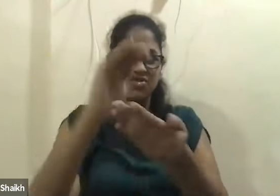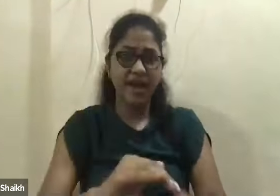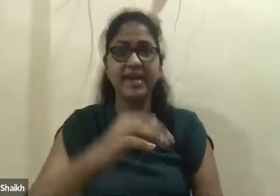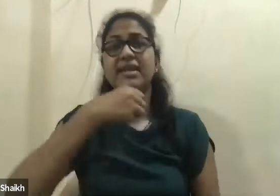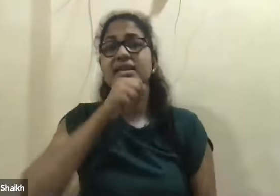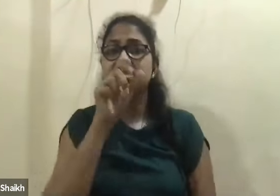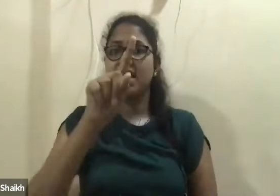that